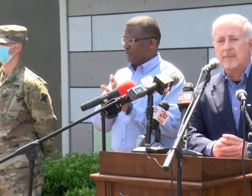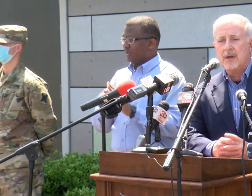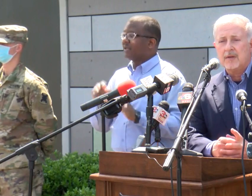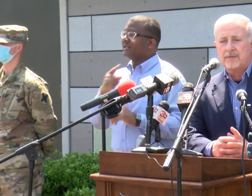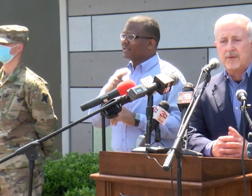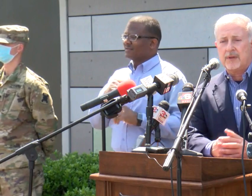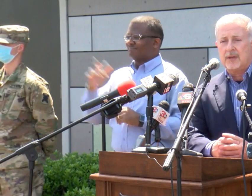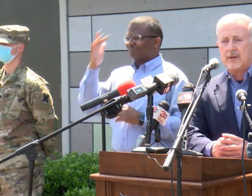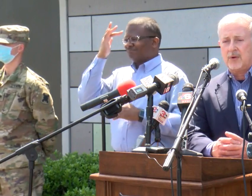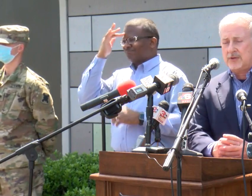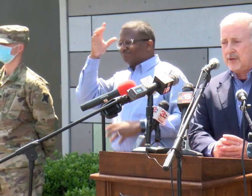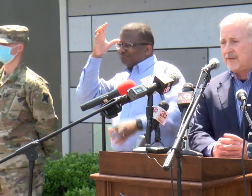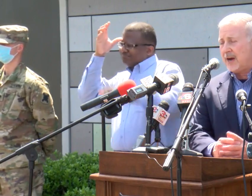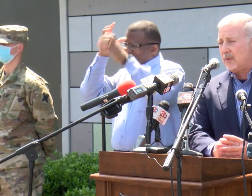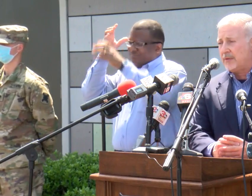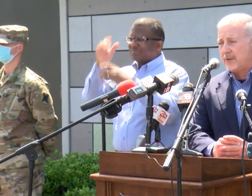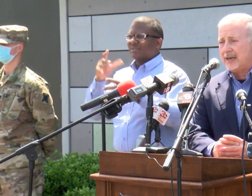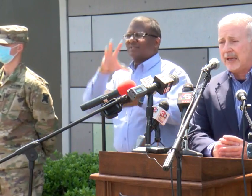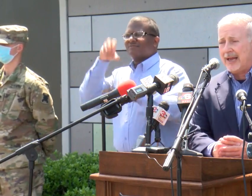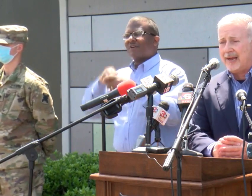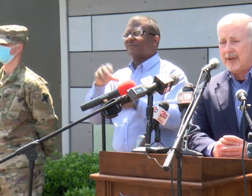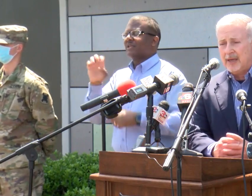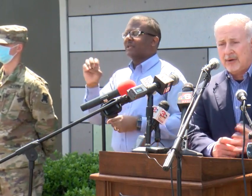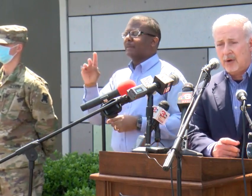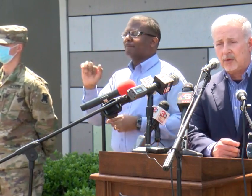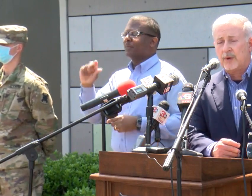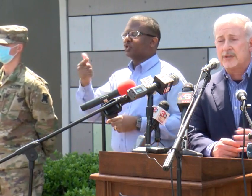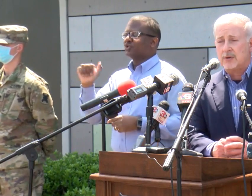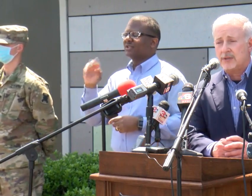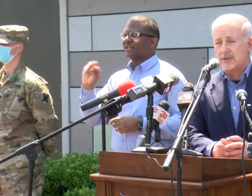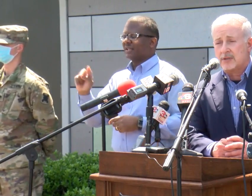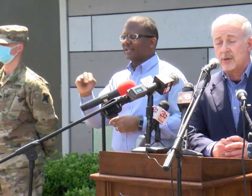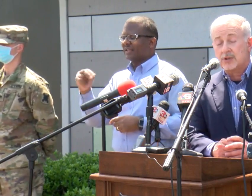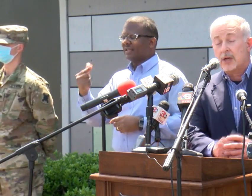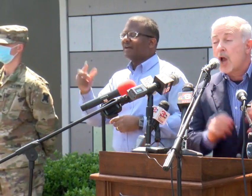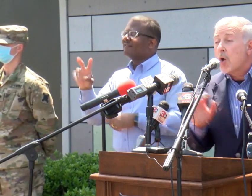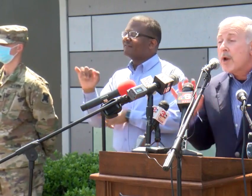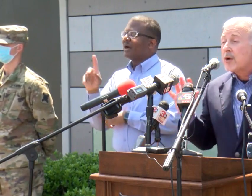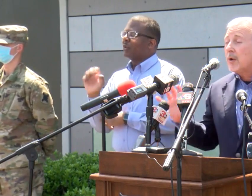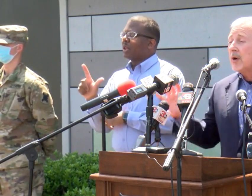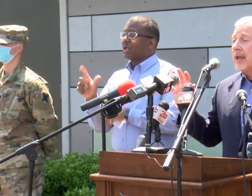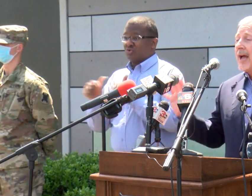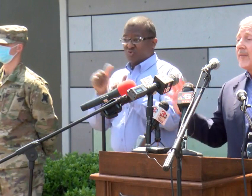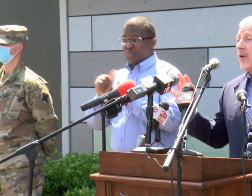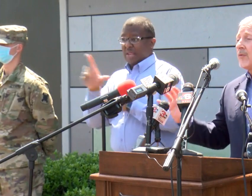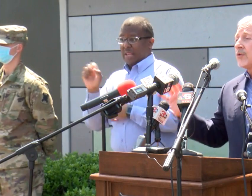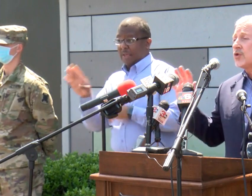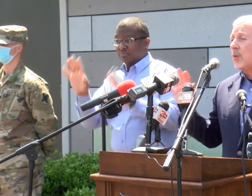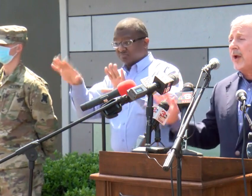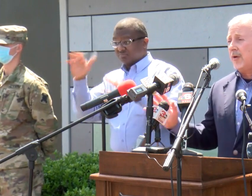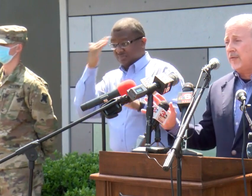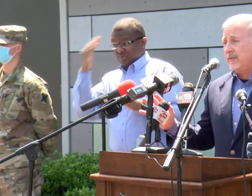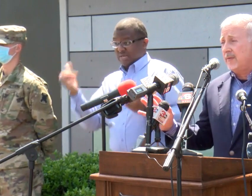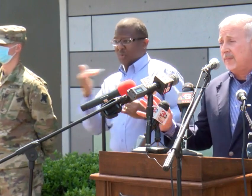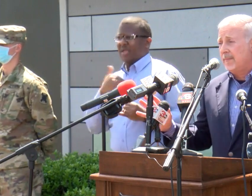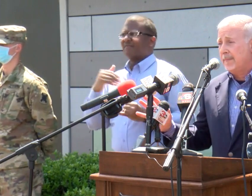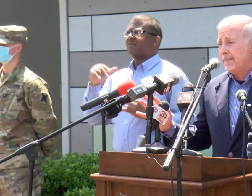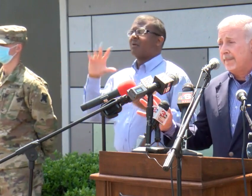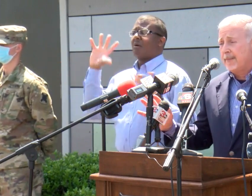with him, for the Emerging Viral Threat Lab and all the research that's associated. We currently have